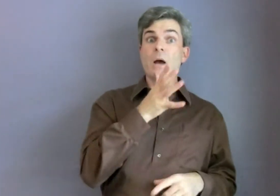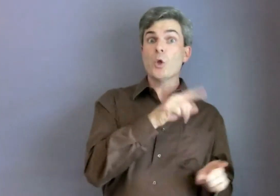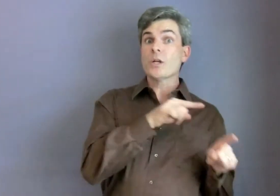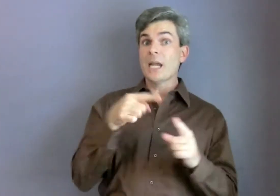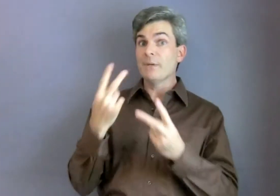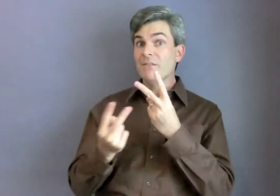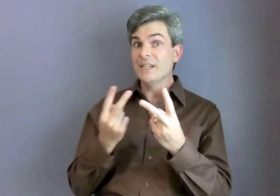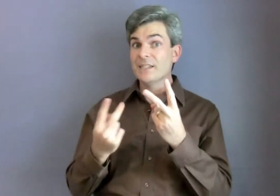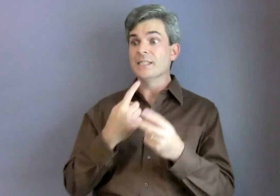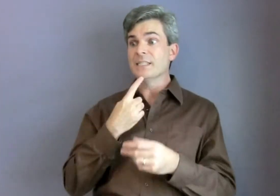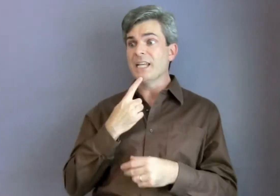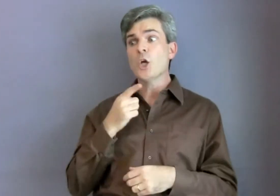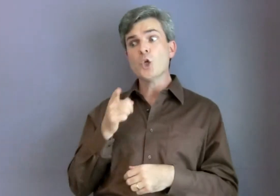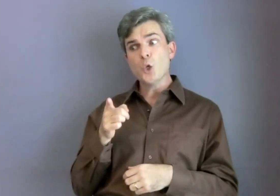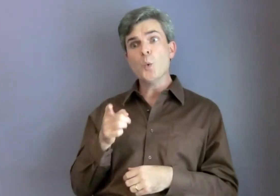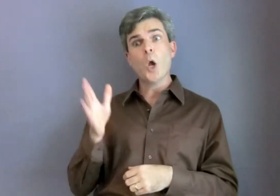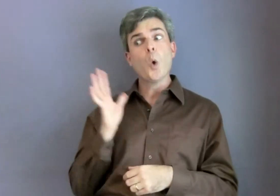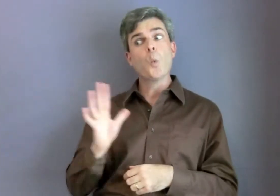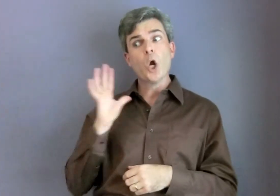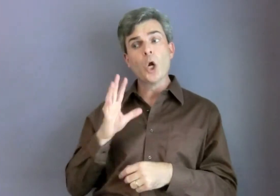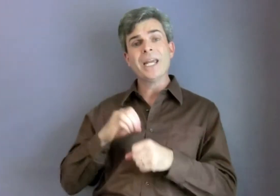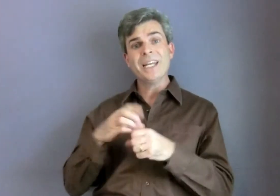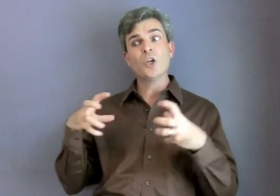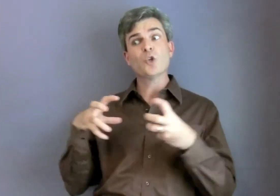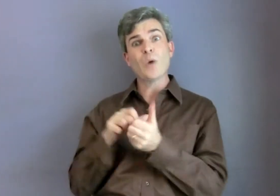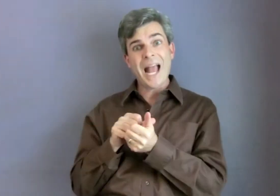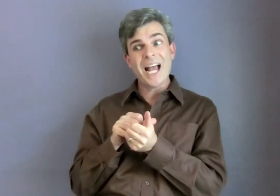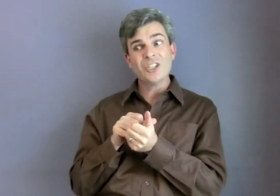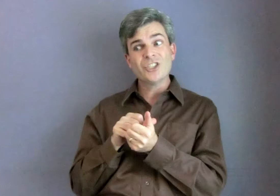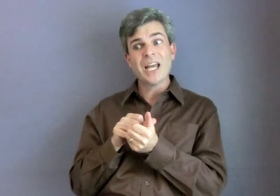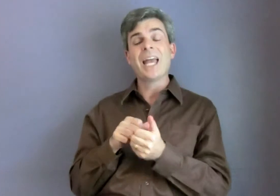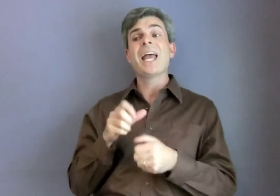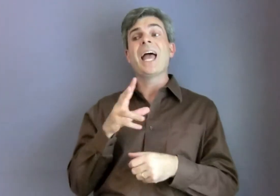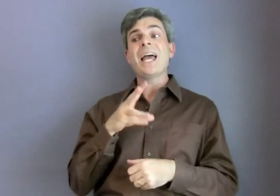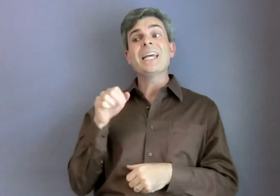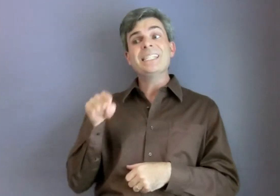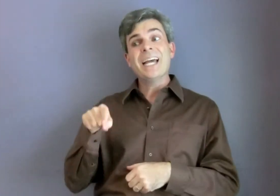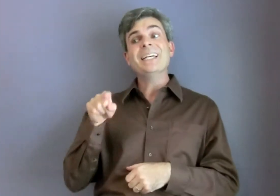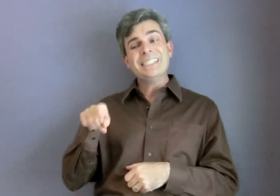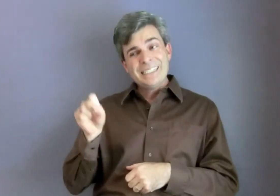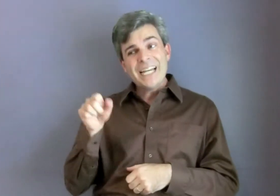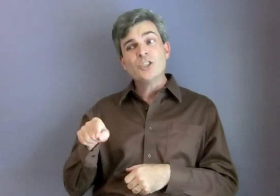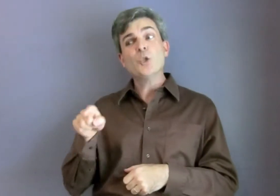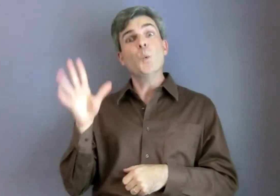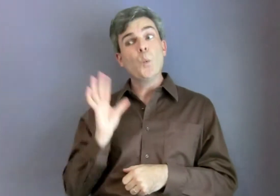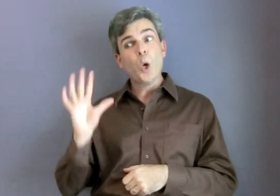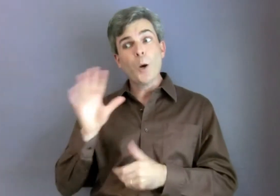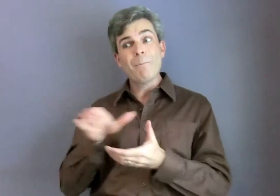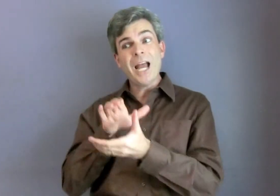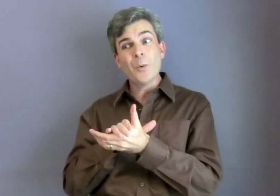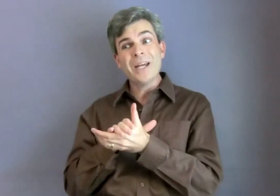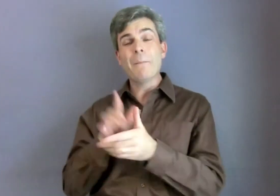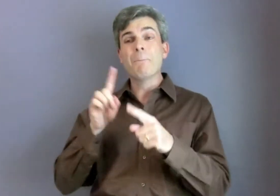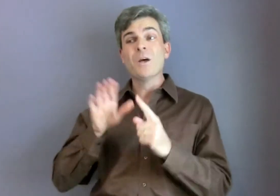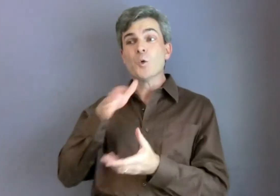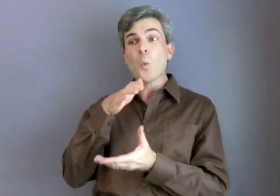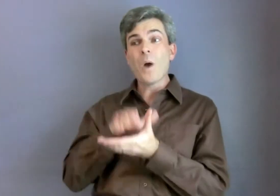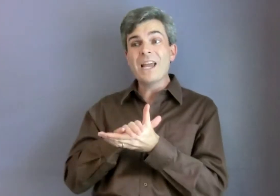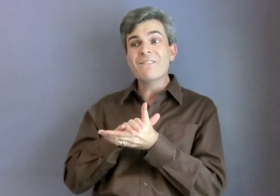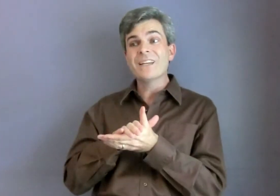was married, but Marcy had been killed instantly in the crash. And during my time in coma, she had been laid to rest